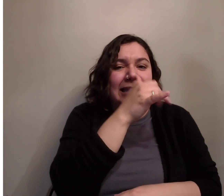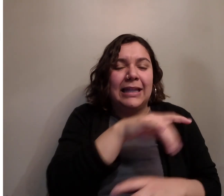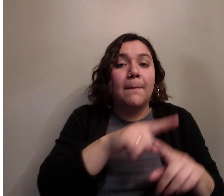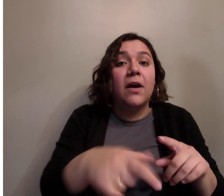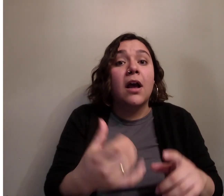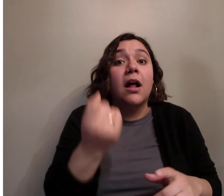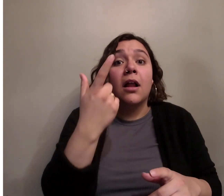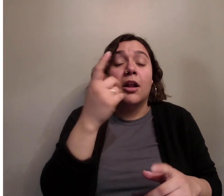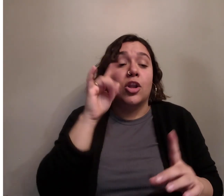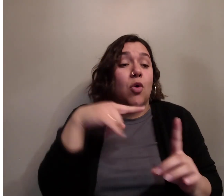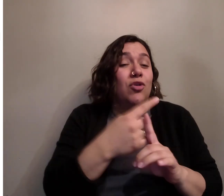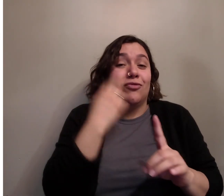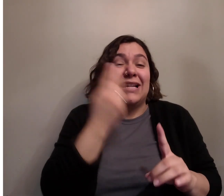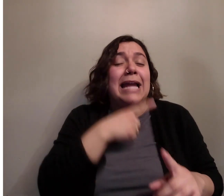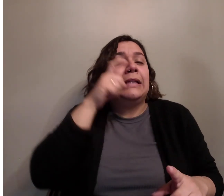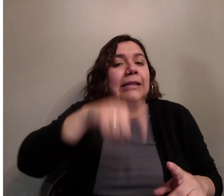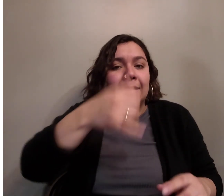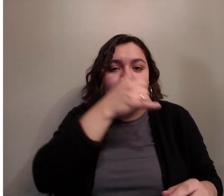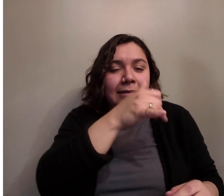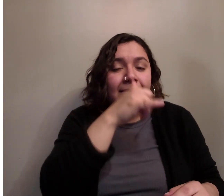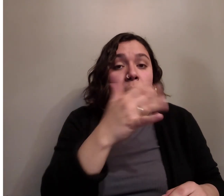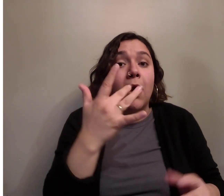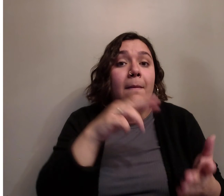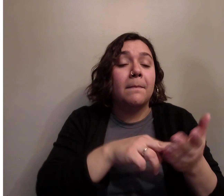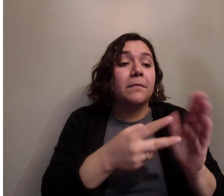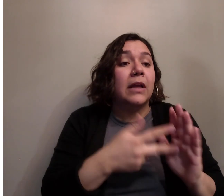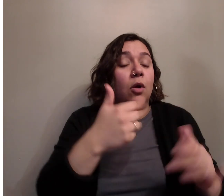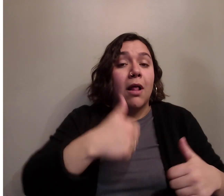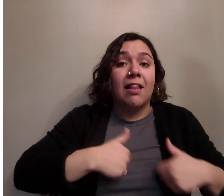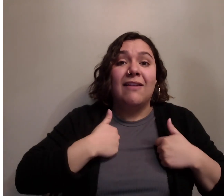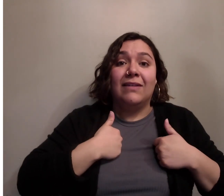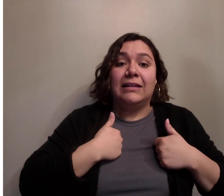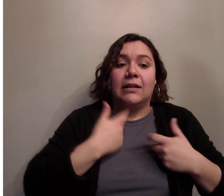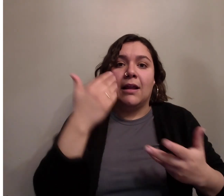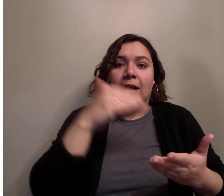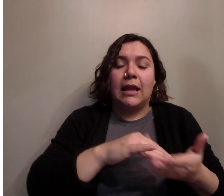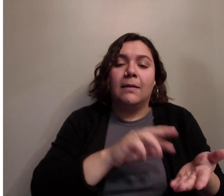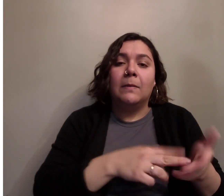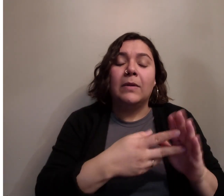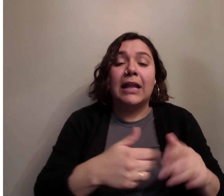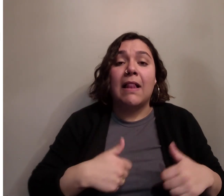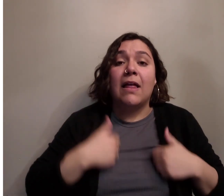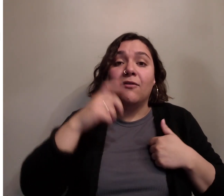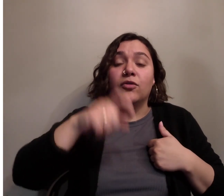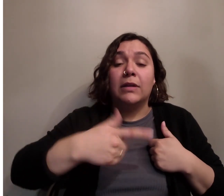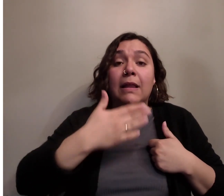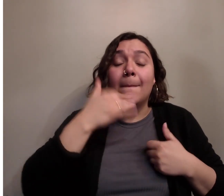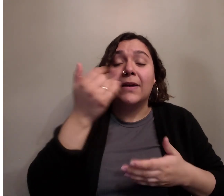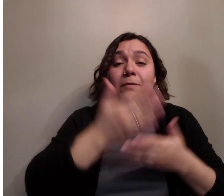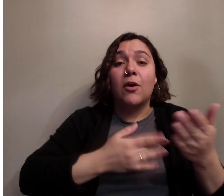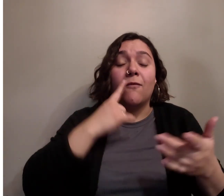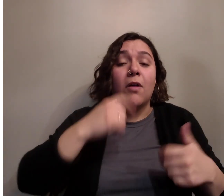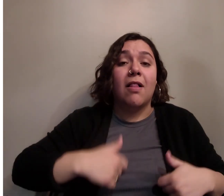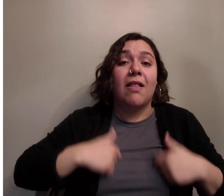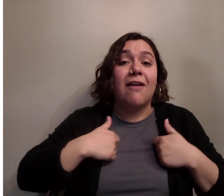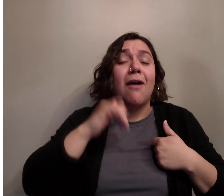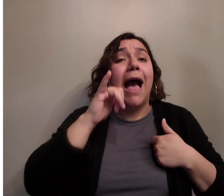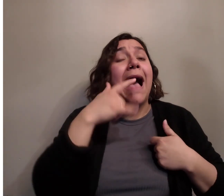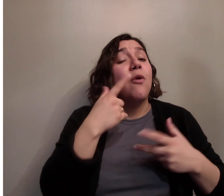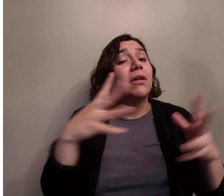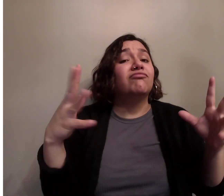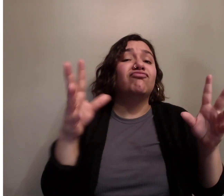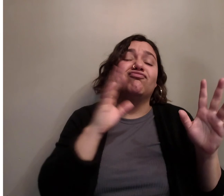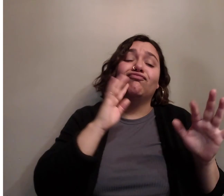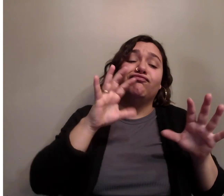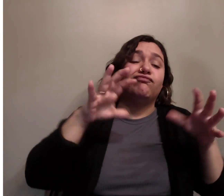silliness. No rhyme or reason. I need it, because that means that we're living life again. Life should be, the best parts of